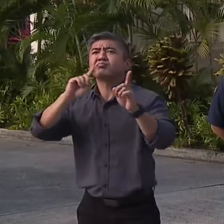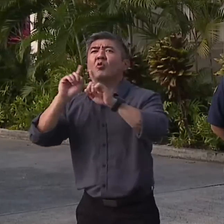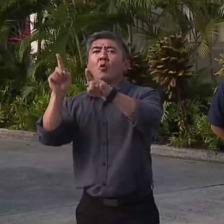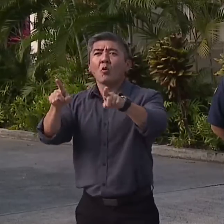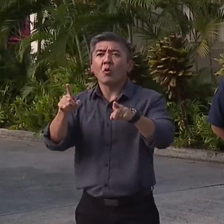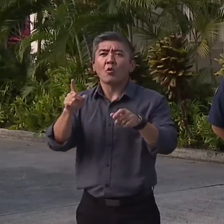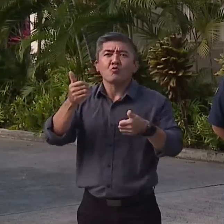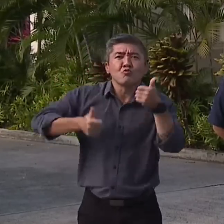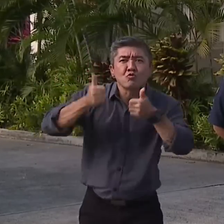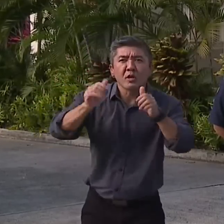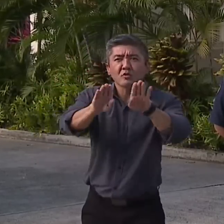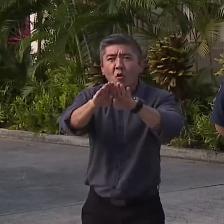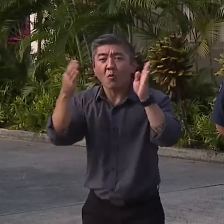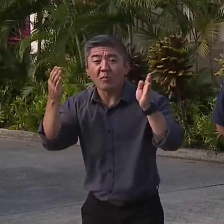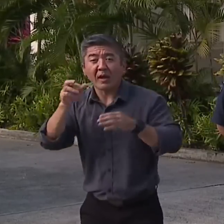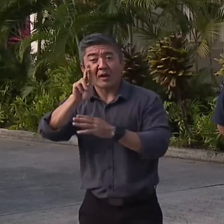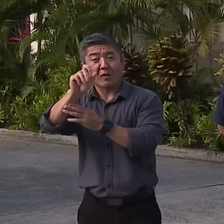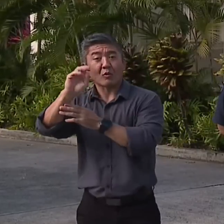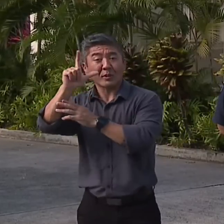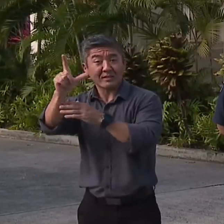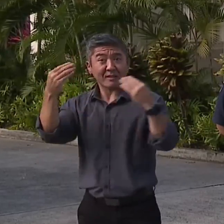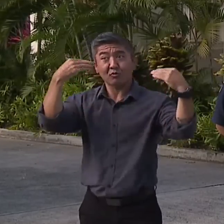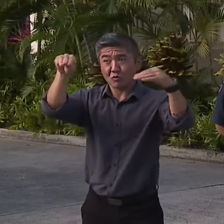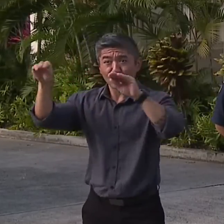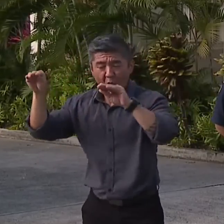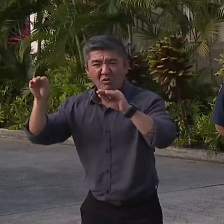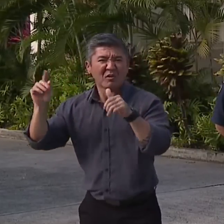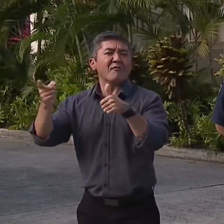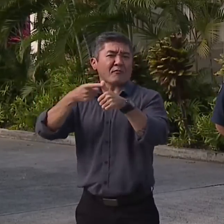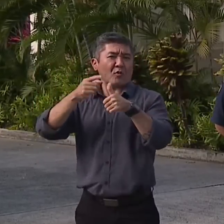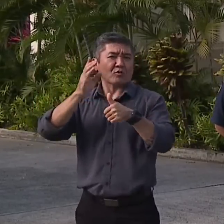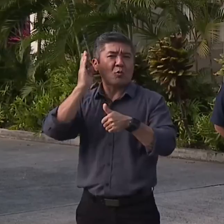would be one of the first things to open.